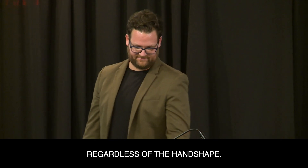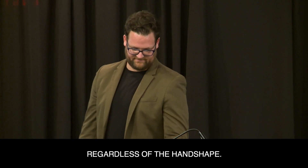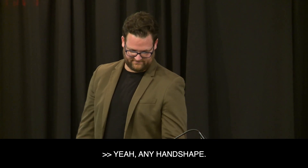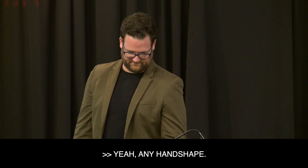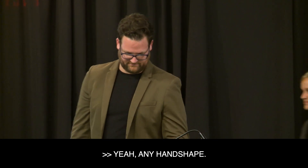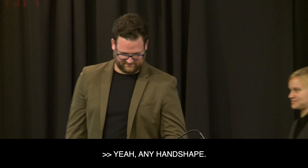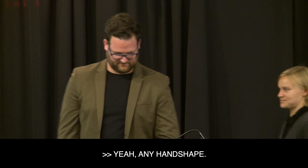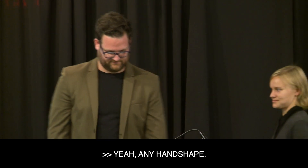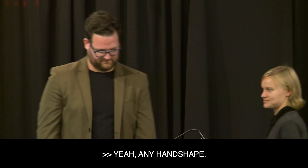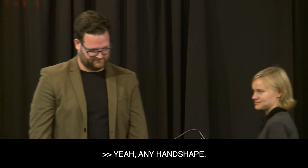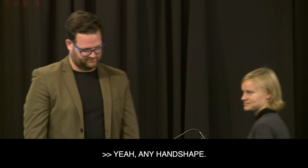Yeah, any hand shape.